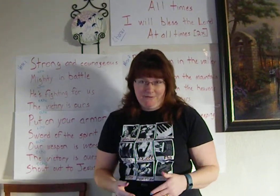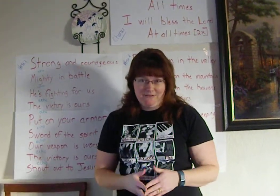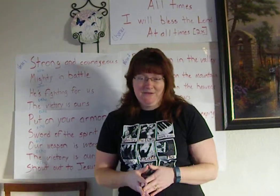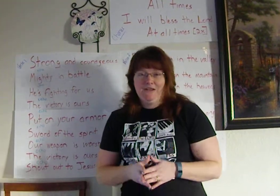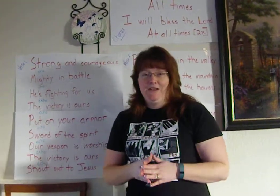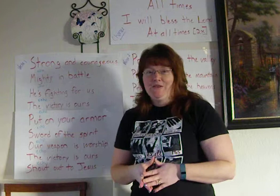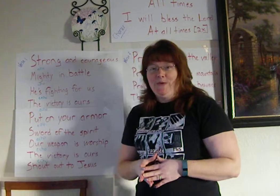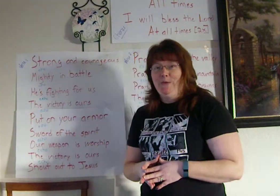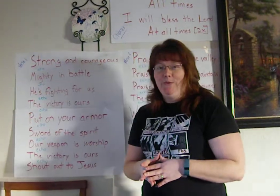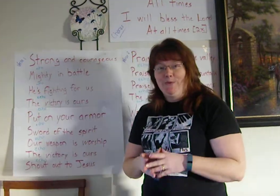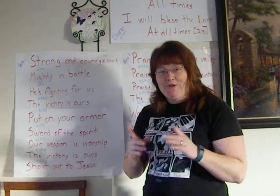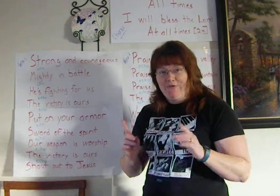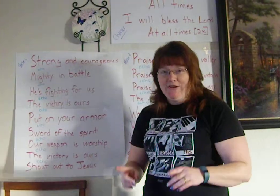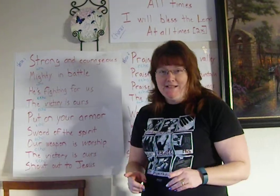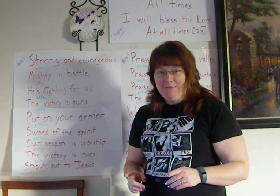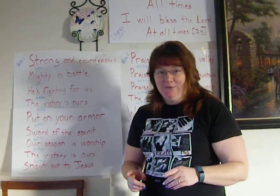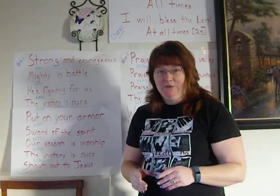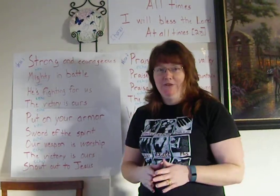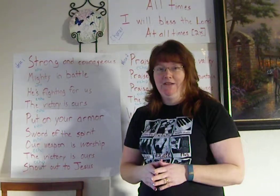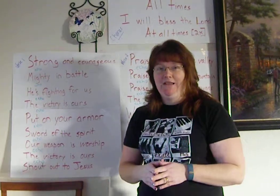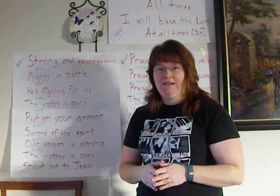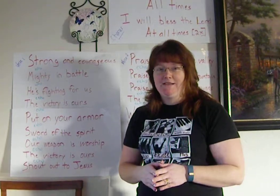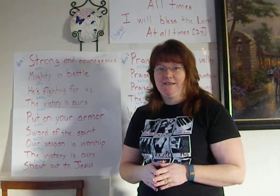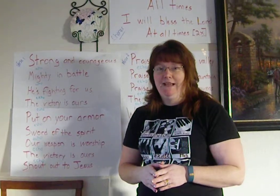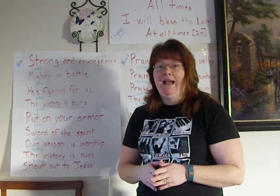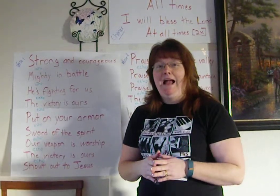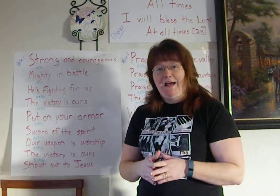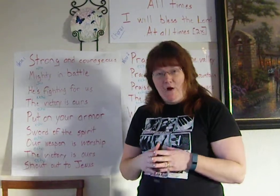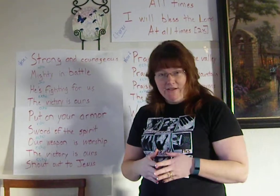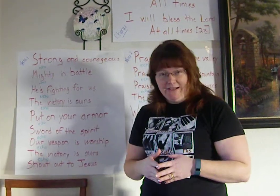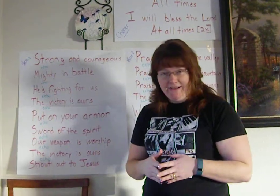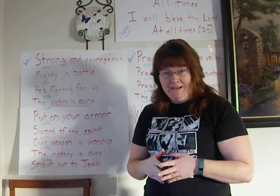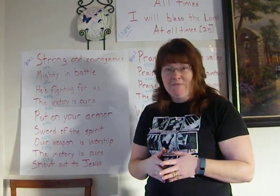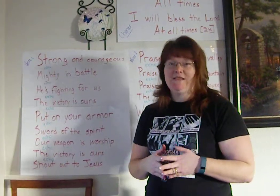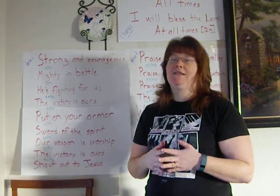times. So the words are very simple. It's at all times,